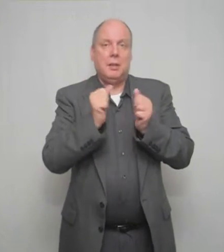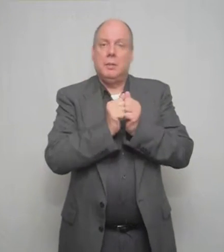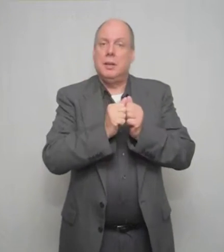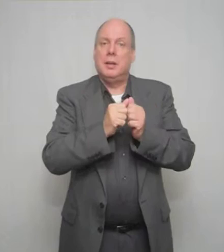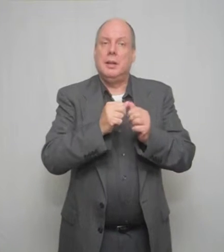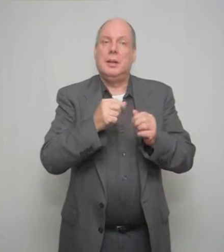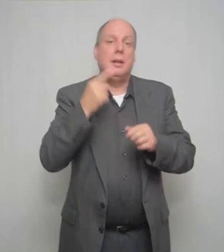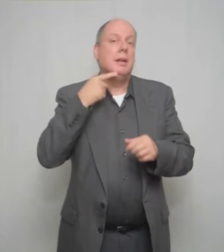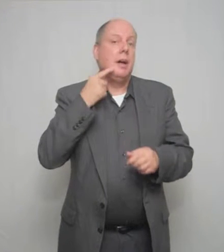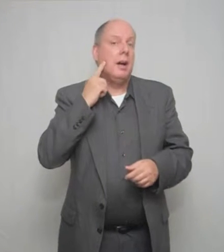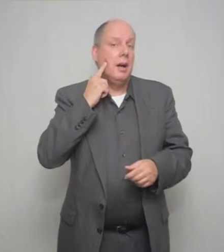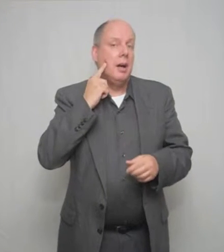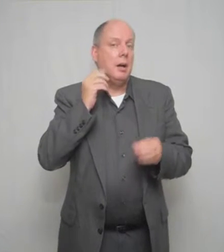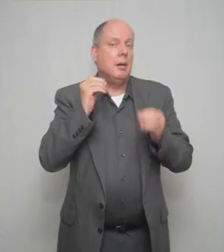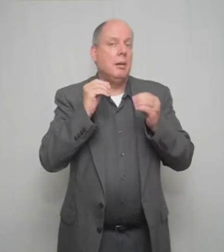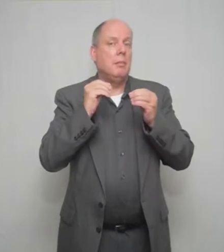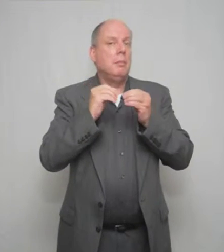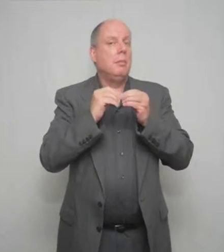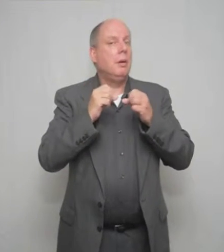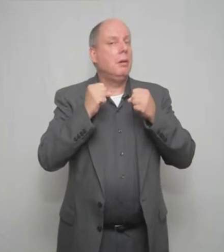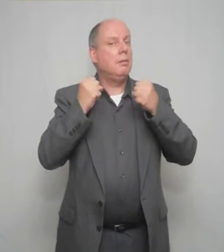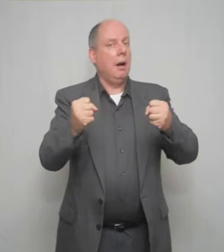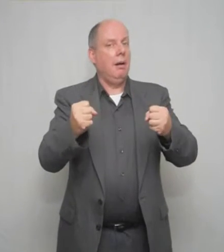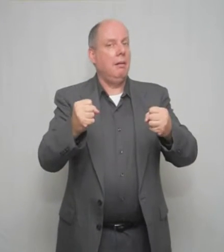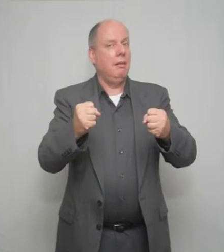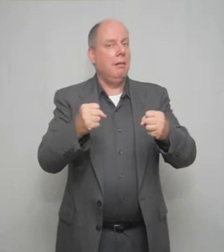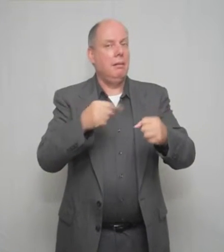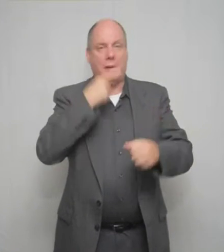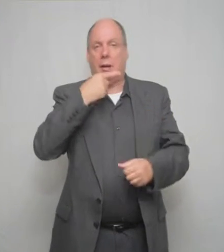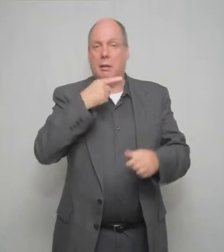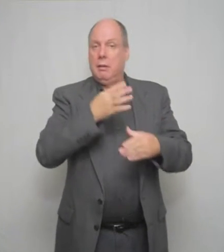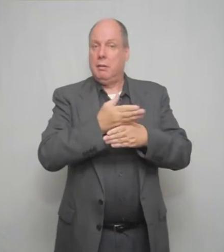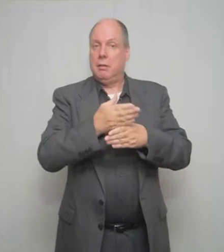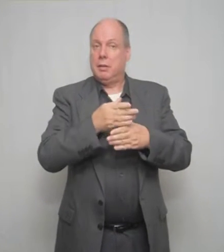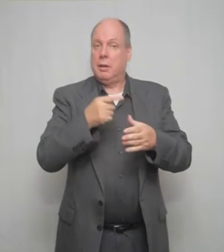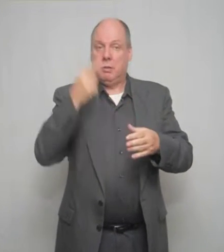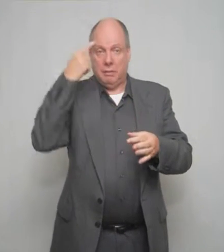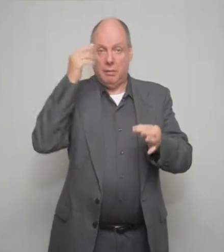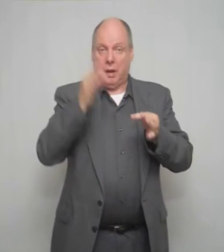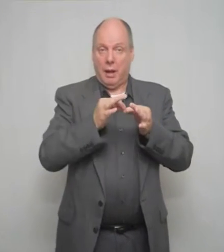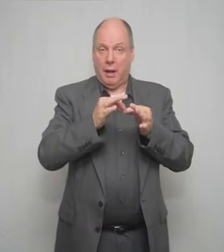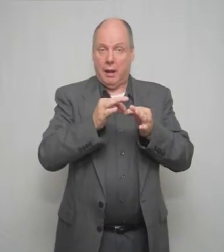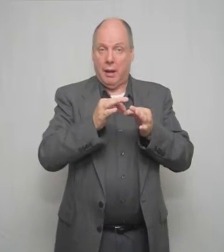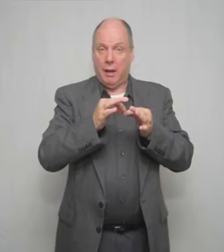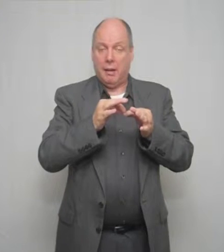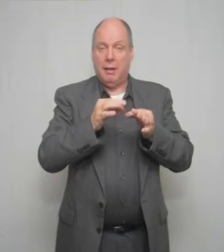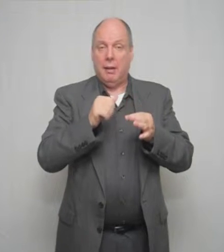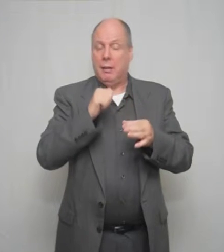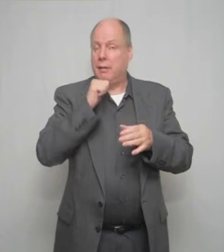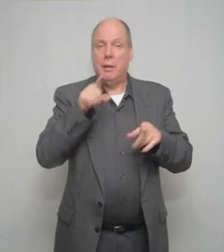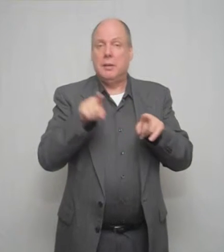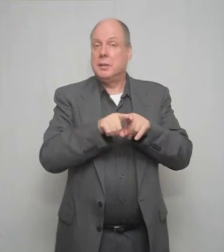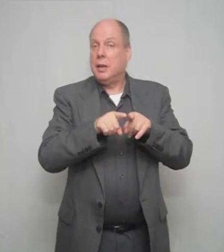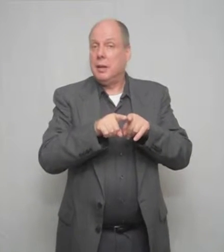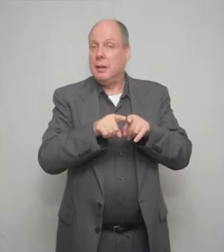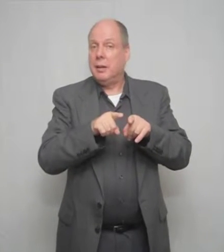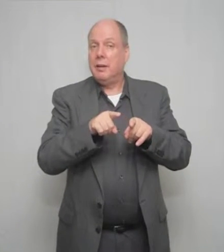deaf Christians to share their faith with other deaf people. There's much more power when a deaf